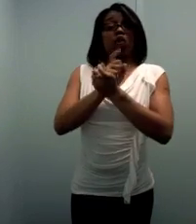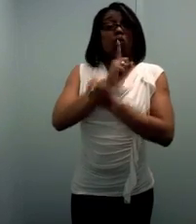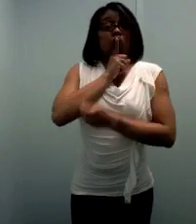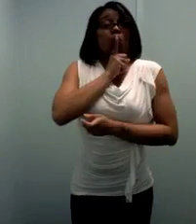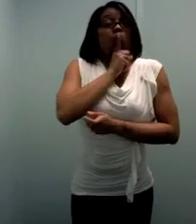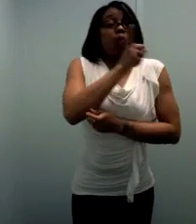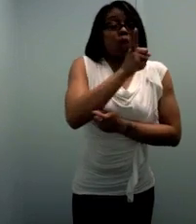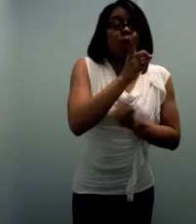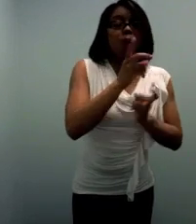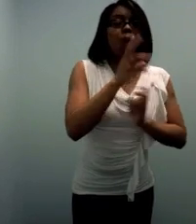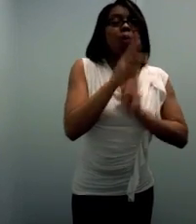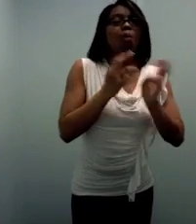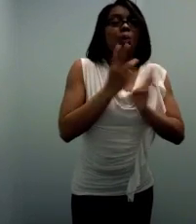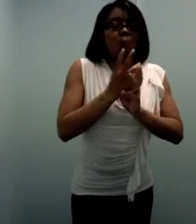problem. That's stage 2.